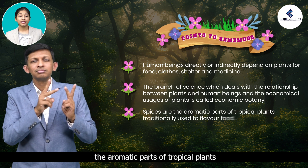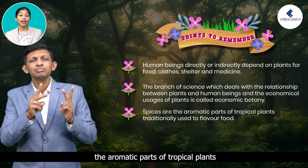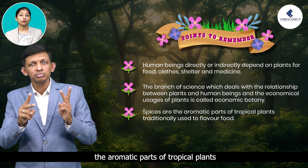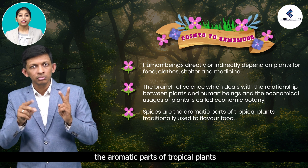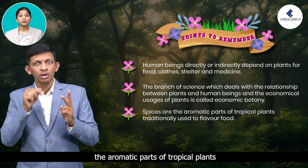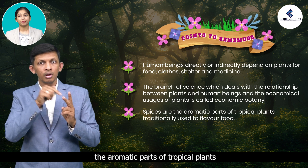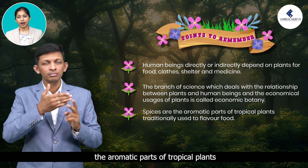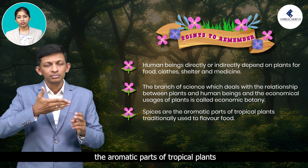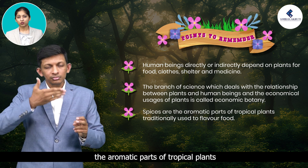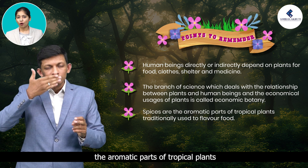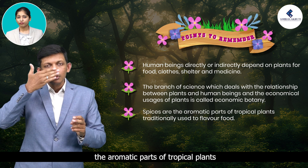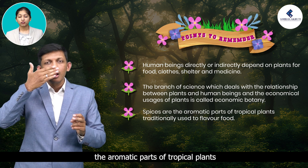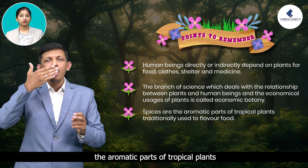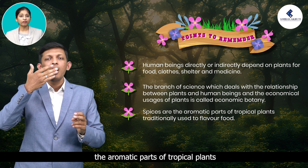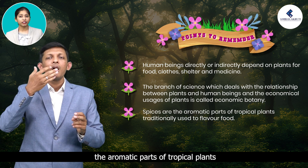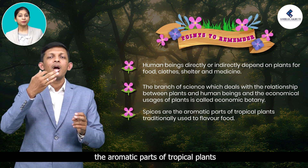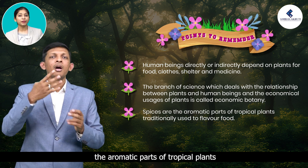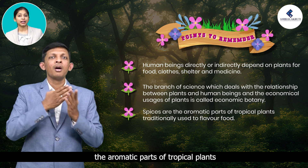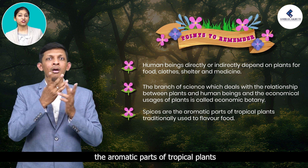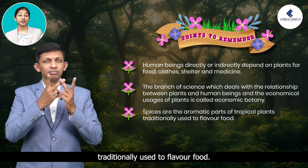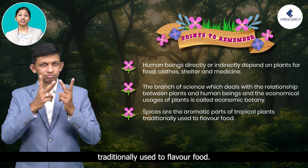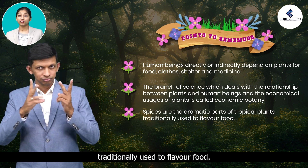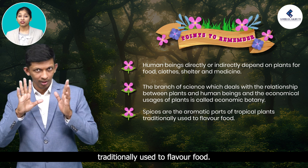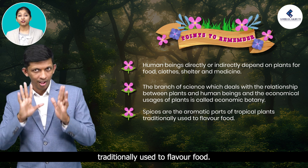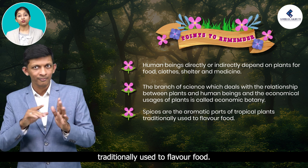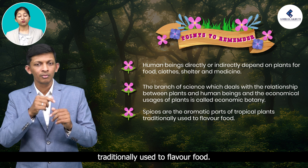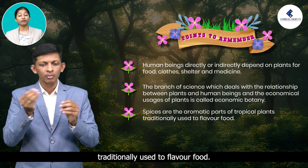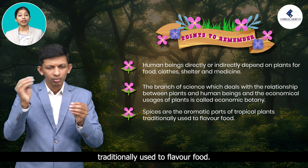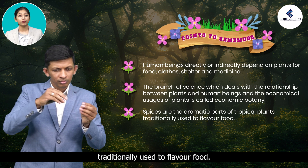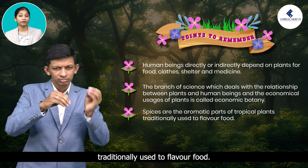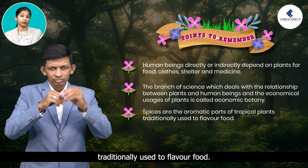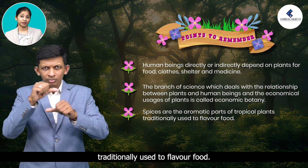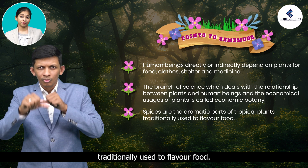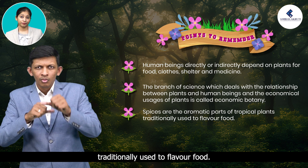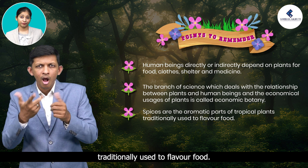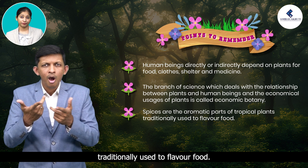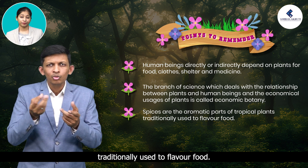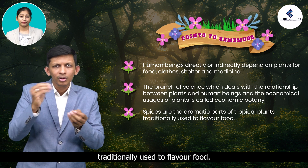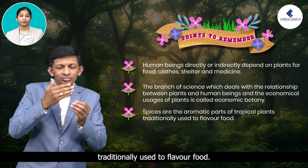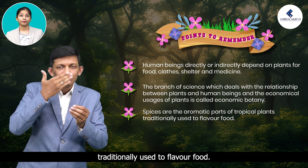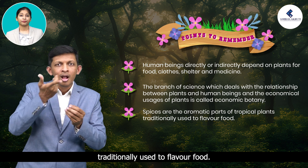Spices are the aromatic parts of tropical plants traditionally used to flavor food.